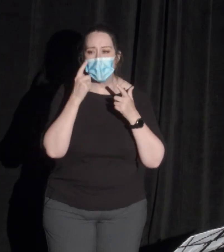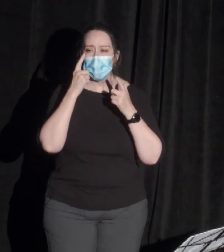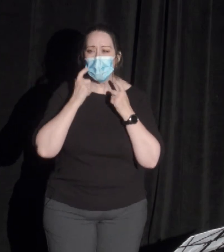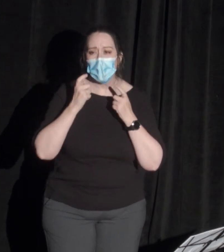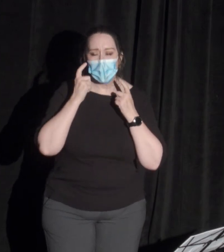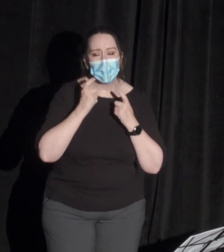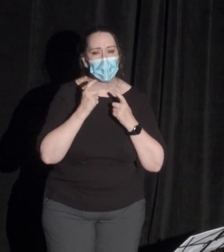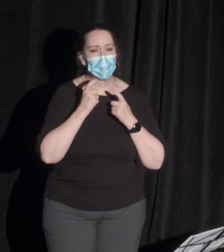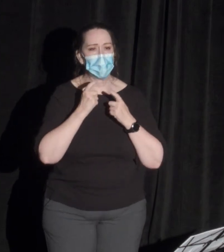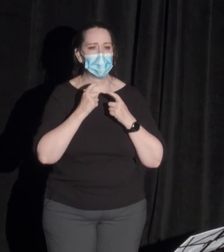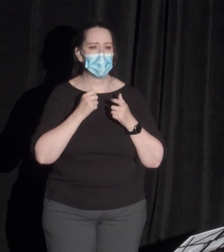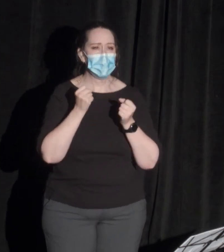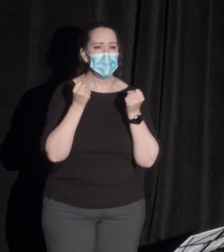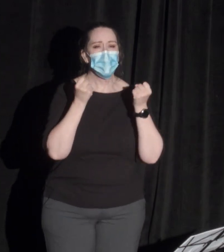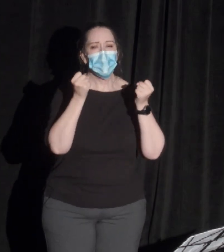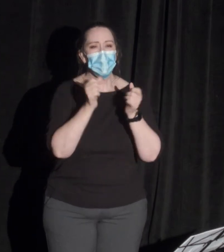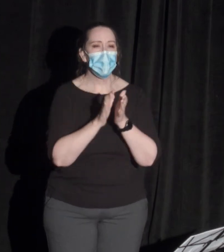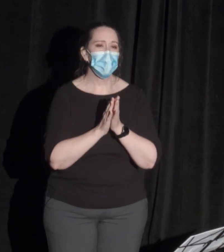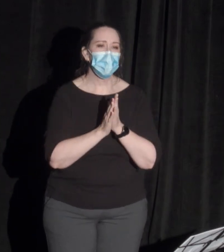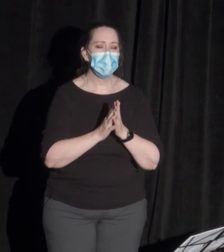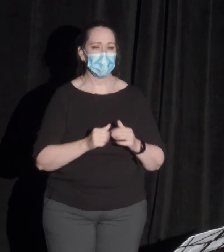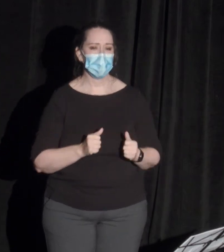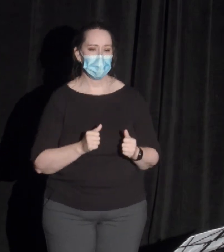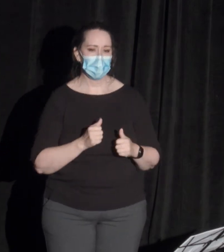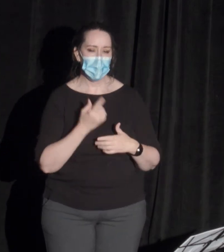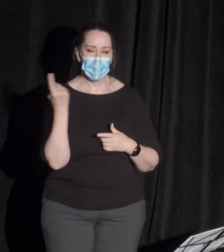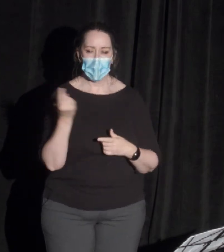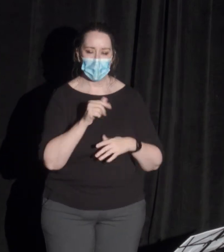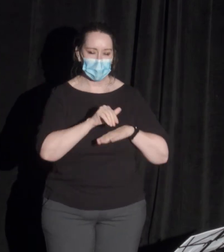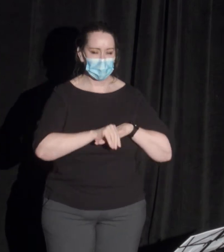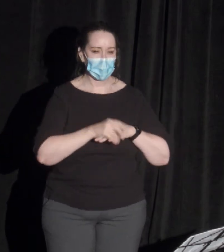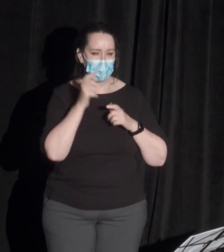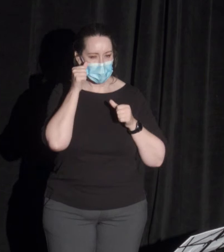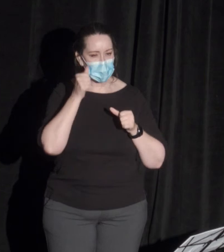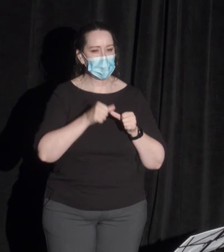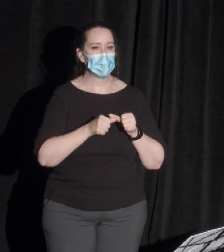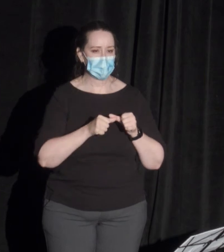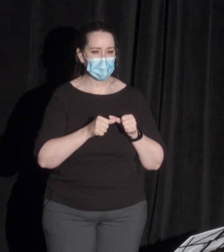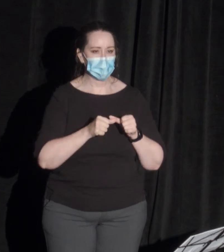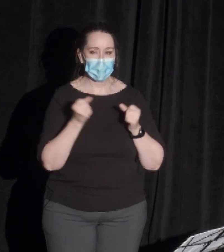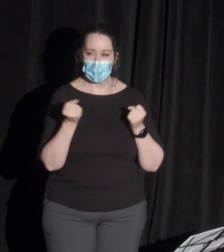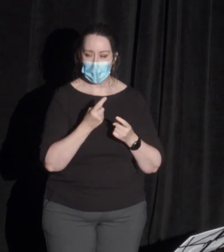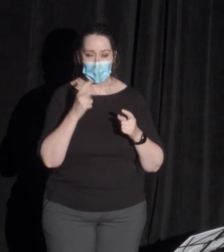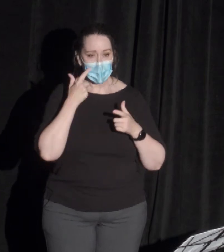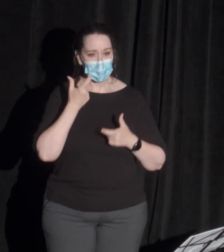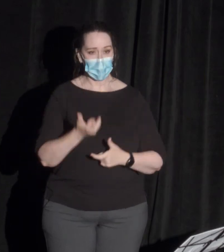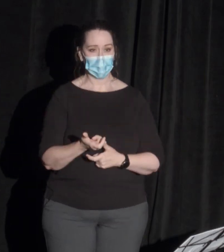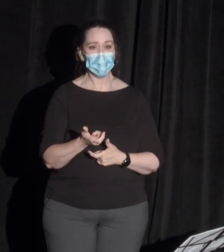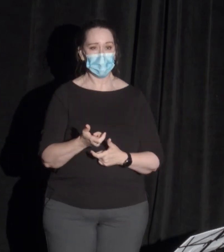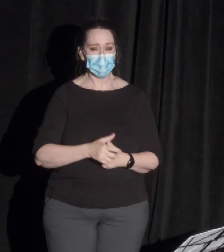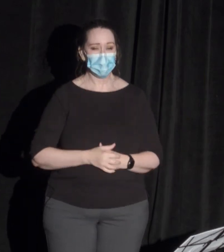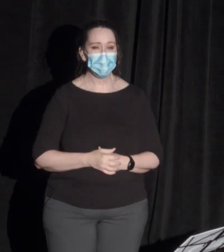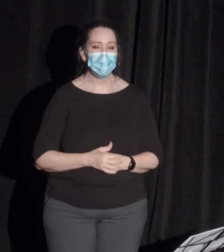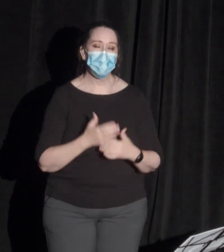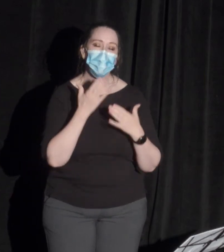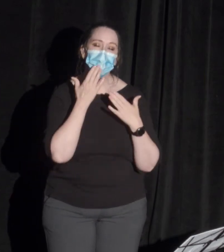have cheered. It is always a night to remember. To everyone watching, thank you. Thank